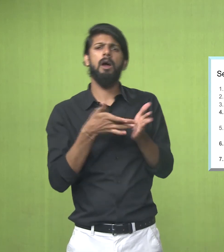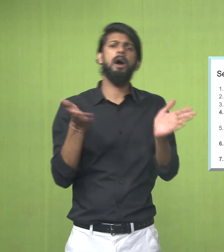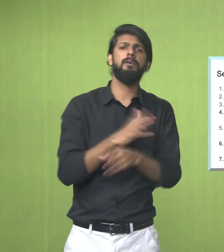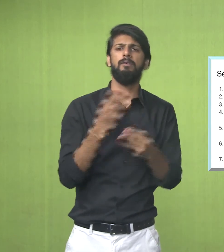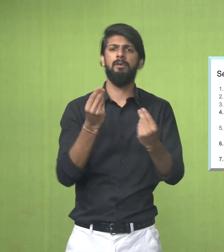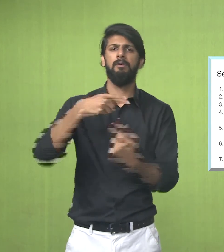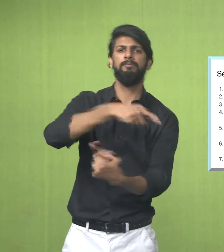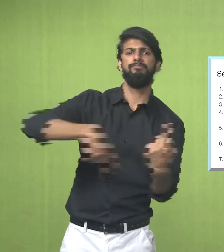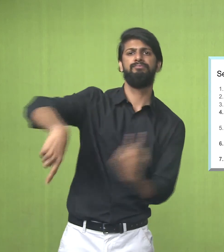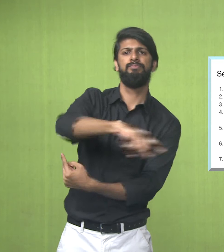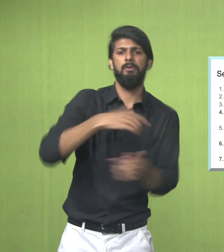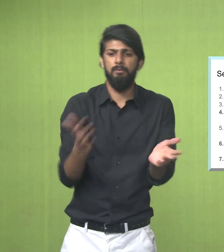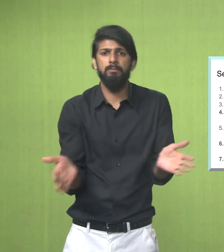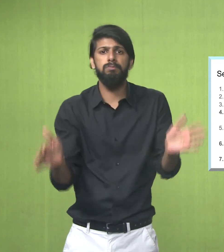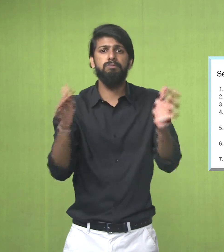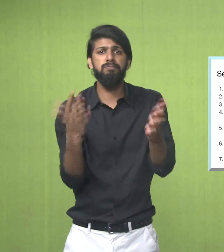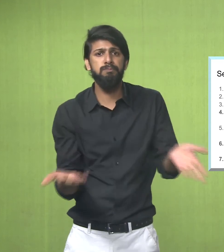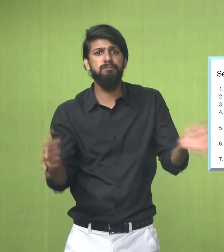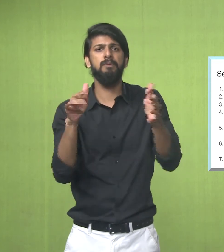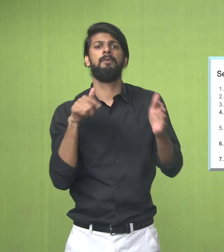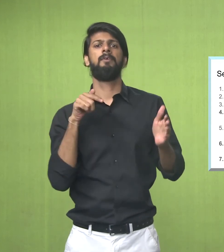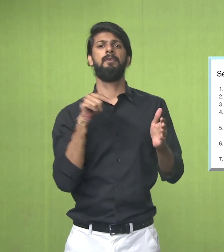And this was made using a potter's wheel.